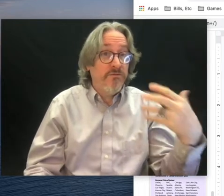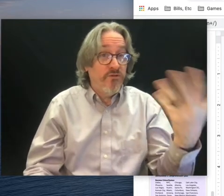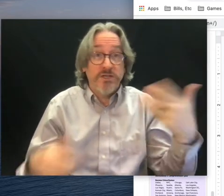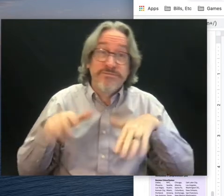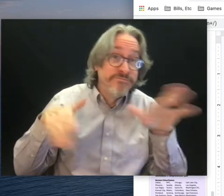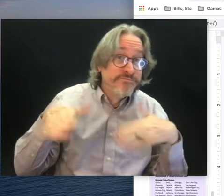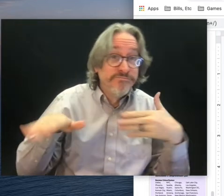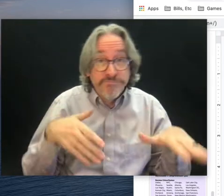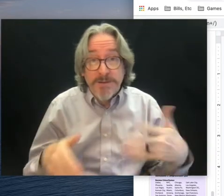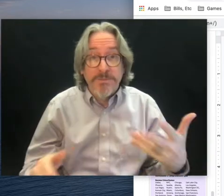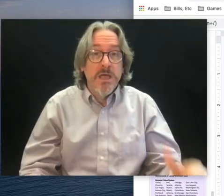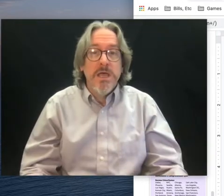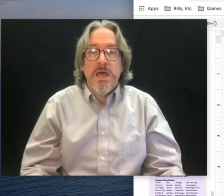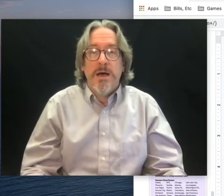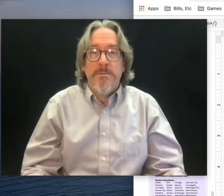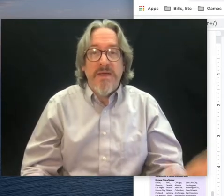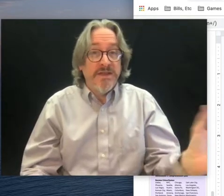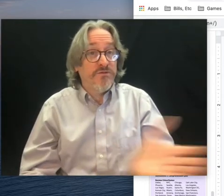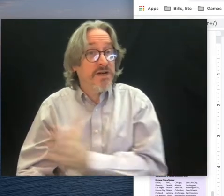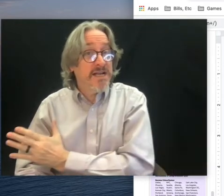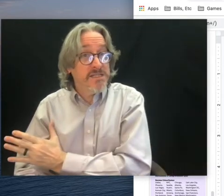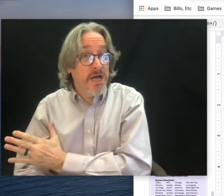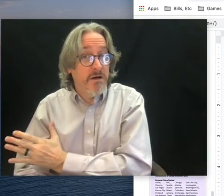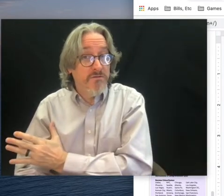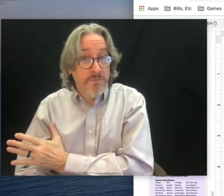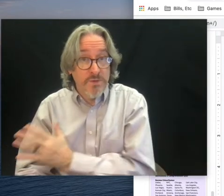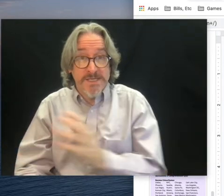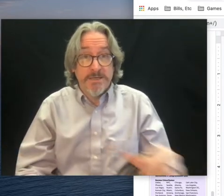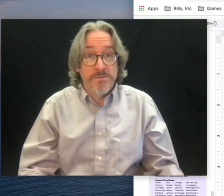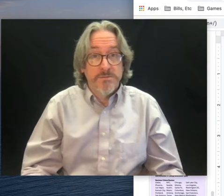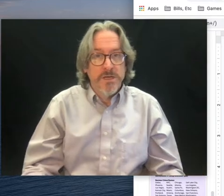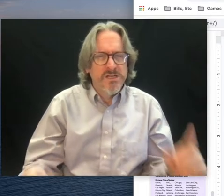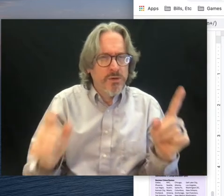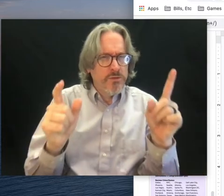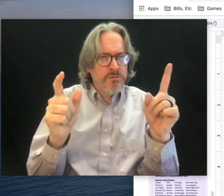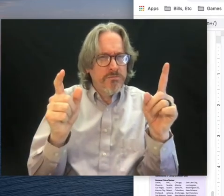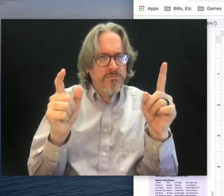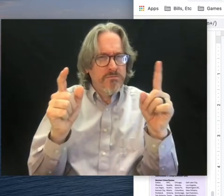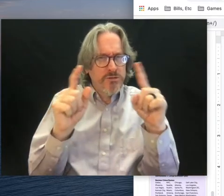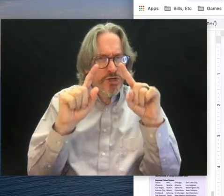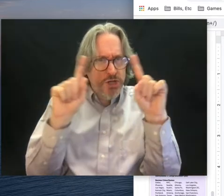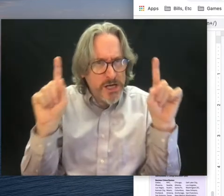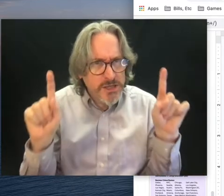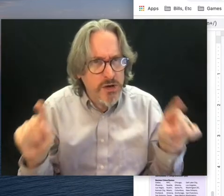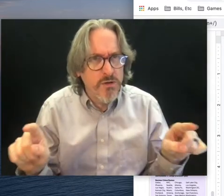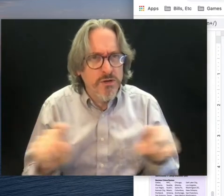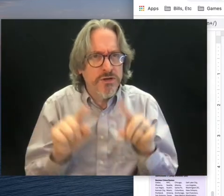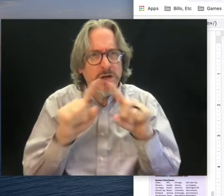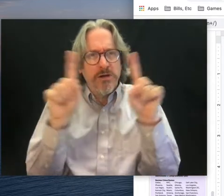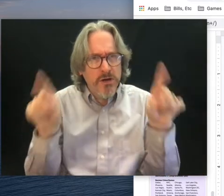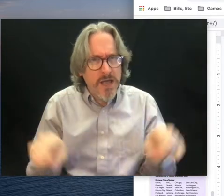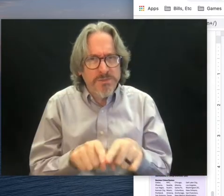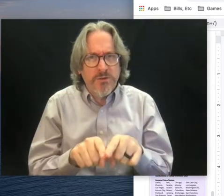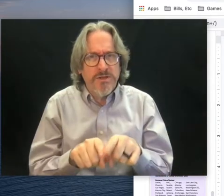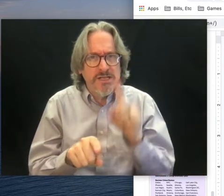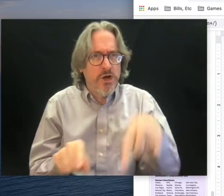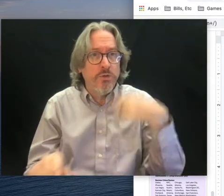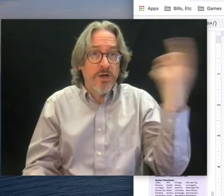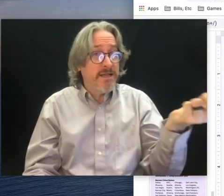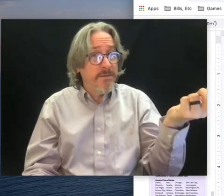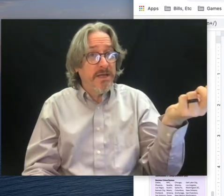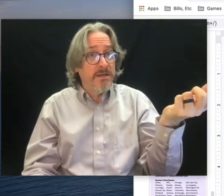Plane, foot, right? And then different kinds of museums. So just go explore